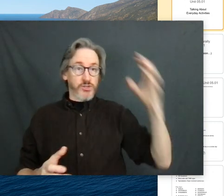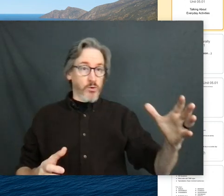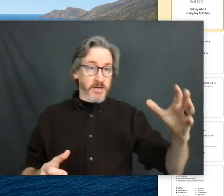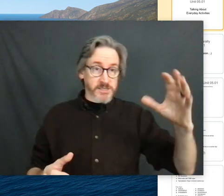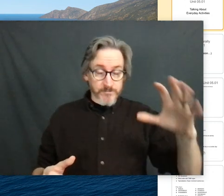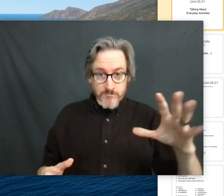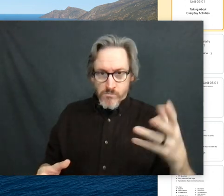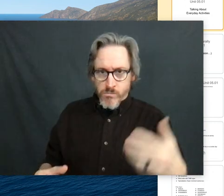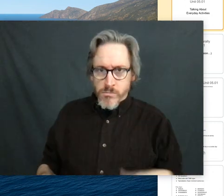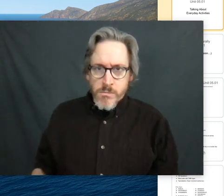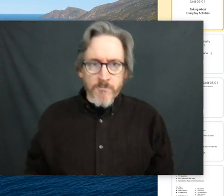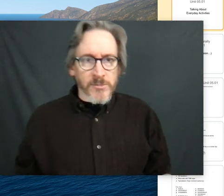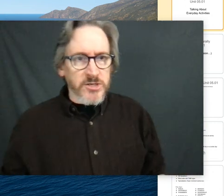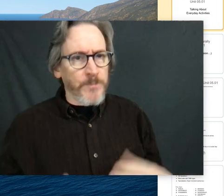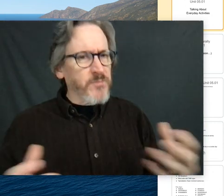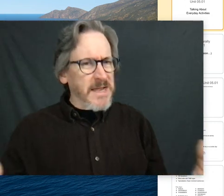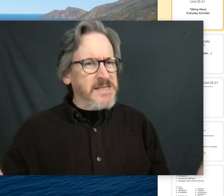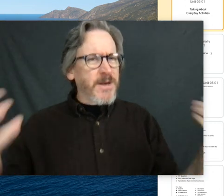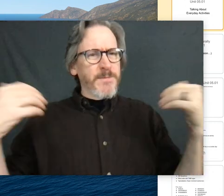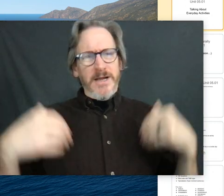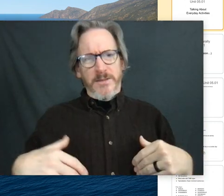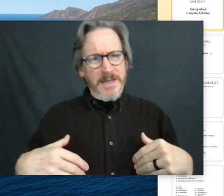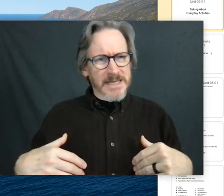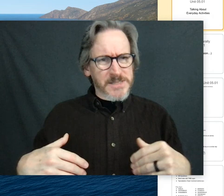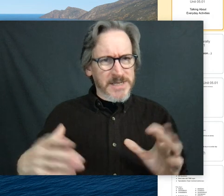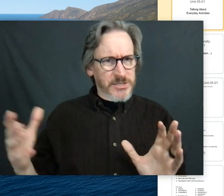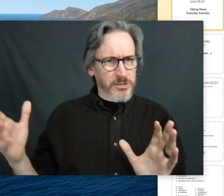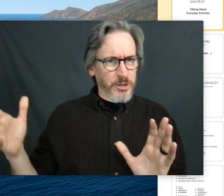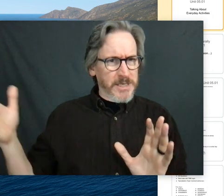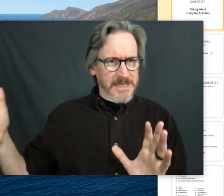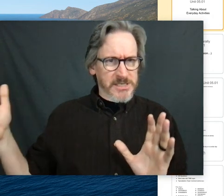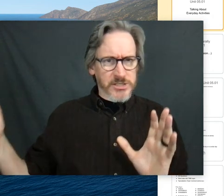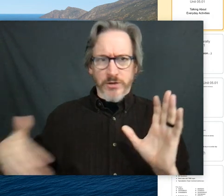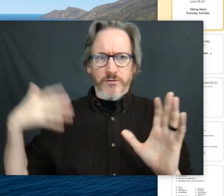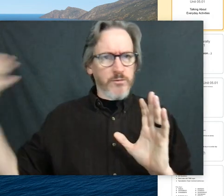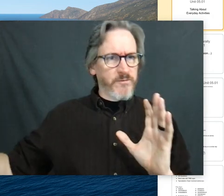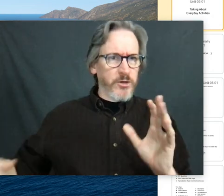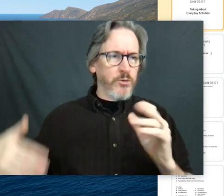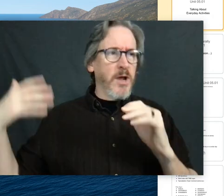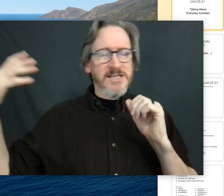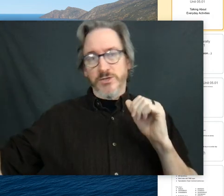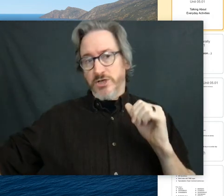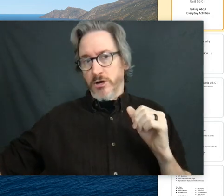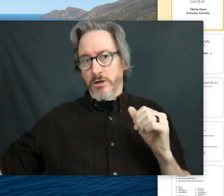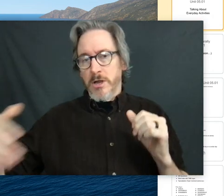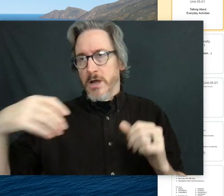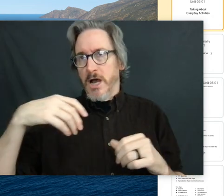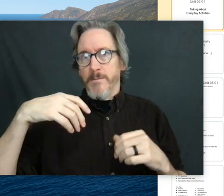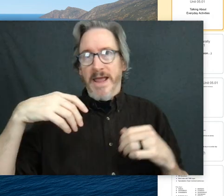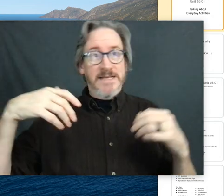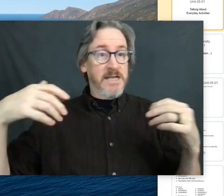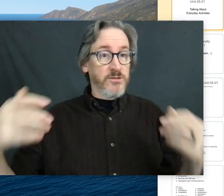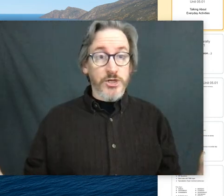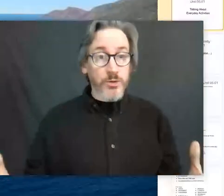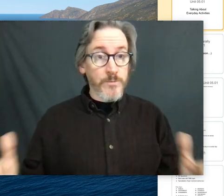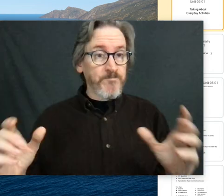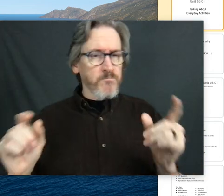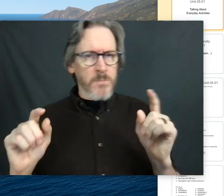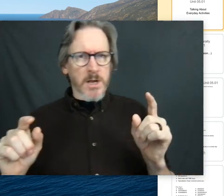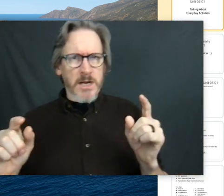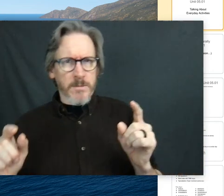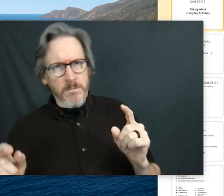to stories. So, as I recommended at the beginning of the semester, Unit 6 is good for review as you start ASL